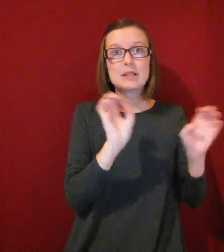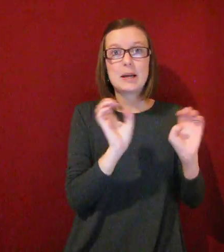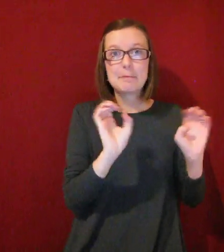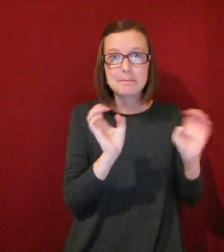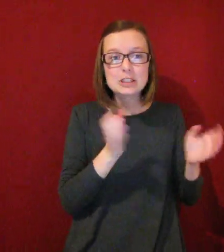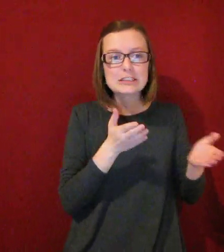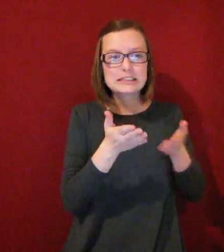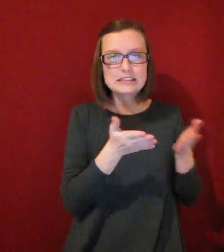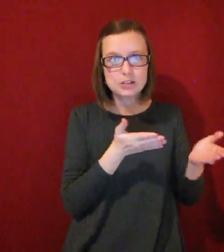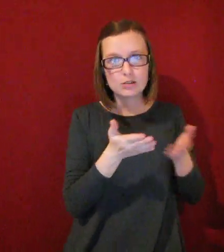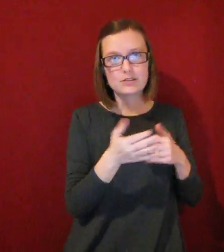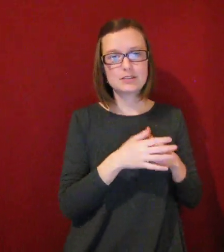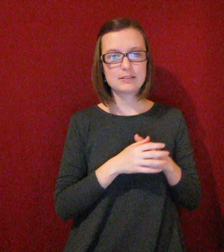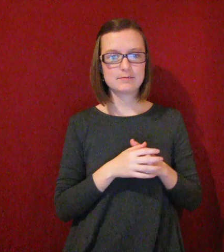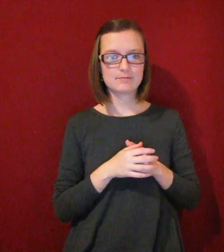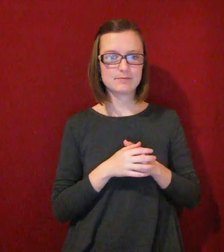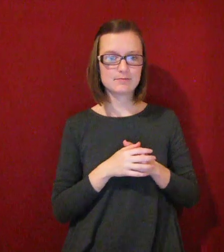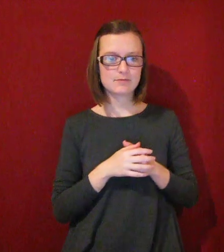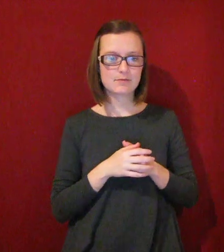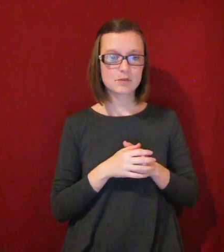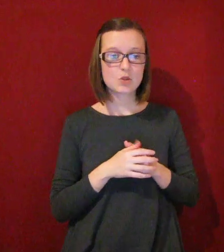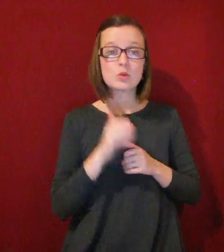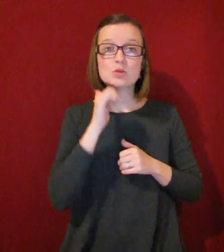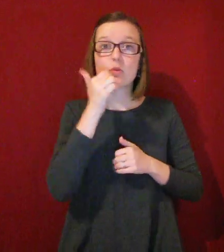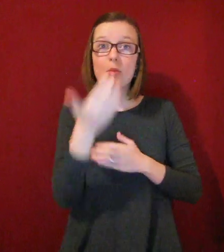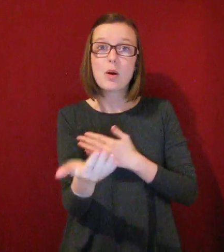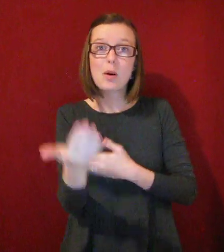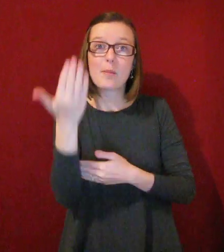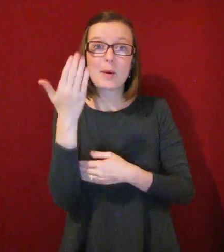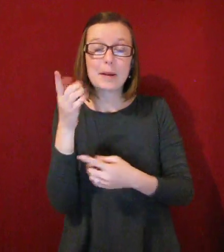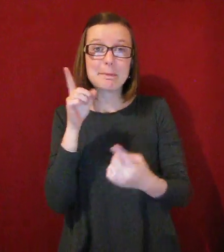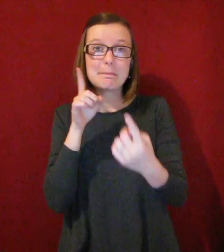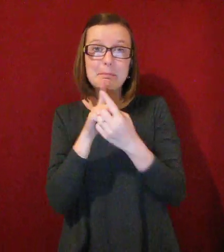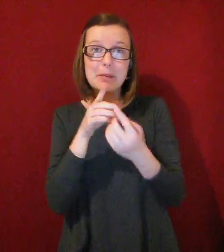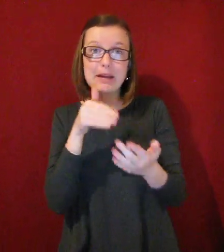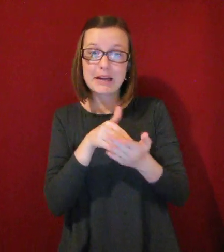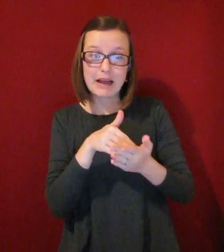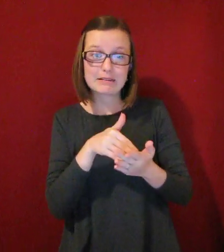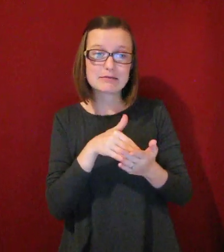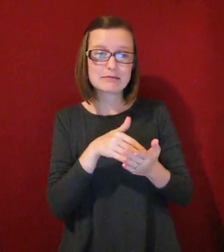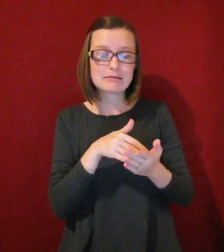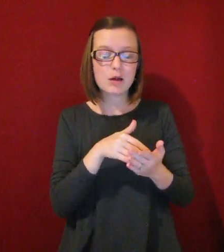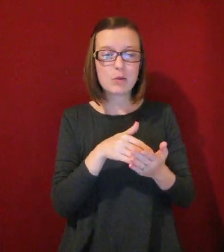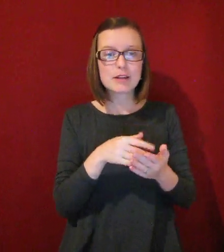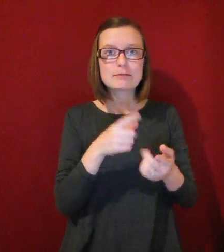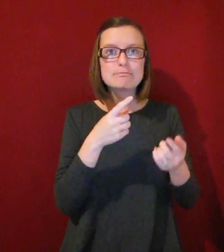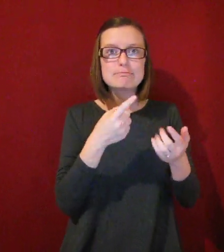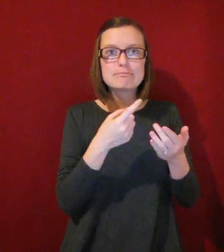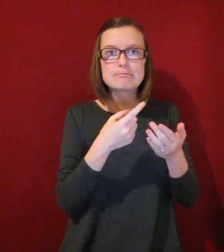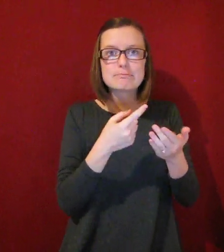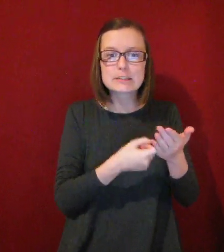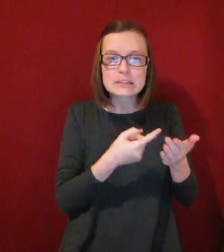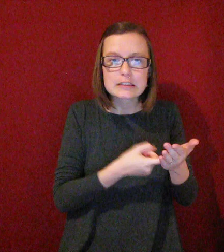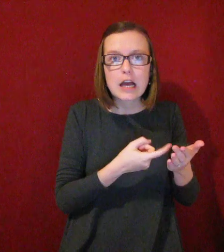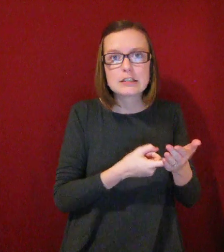you tomorrow morning and let you know how much we're approved to give you right away. You are approved for about